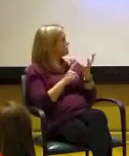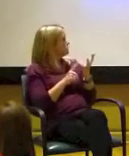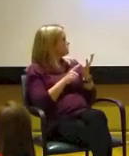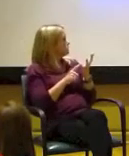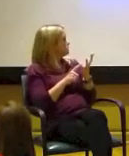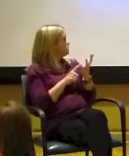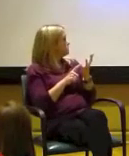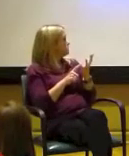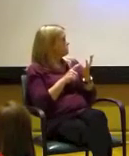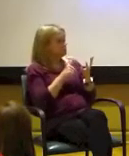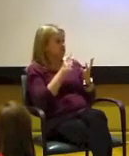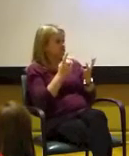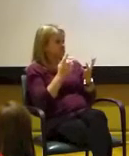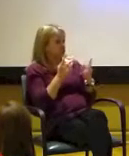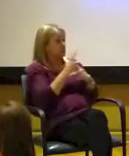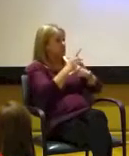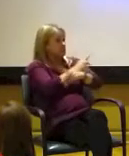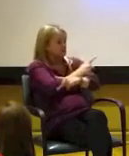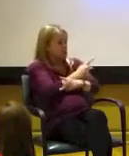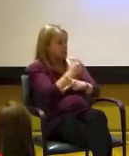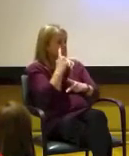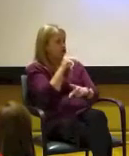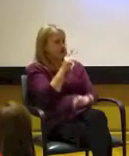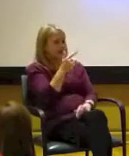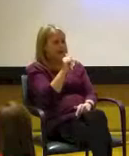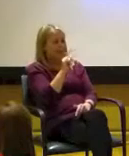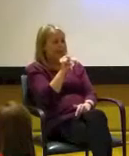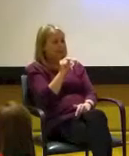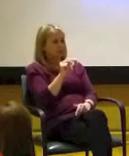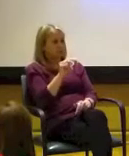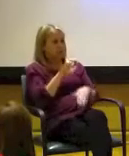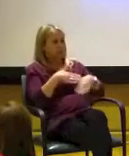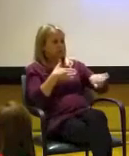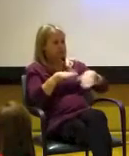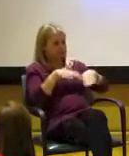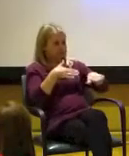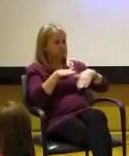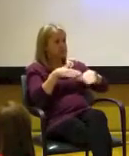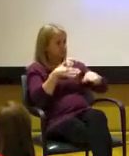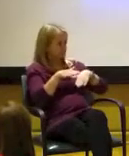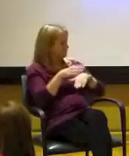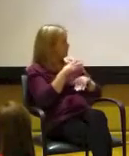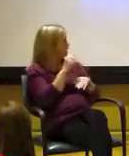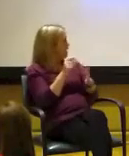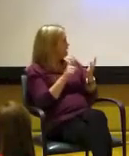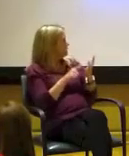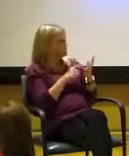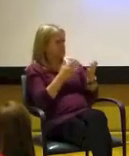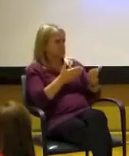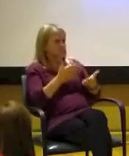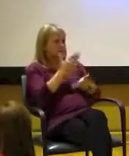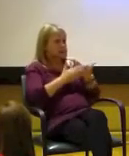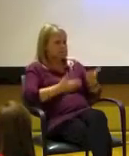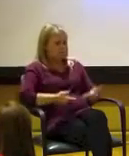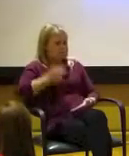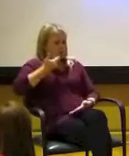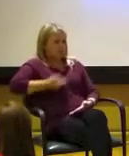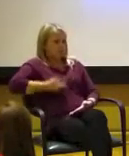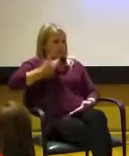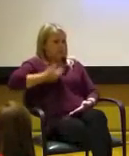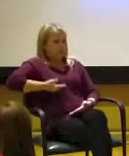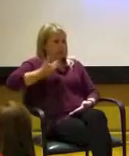abnormalities progressively worse of gait. You can even have some upper extremity problems